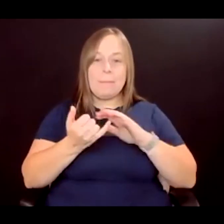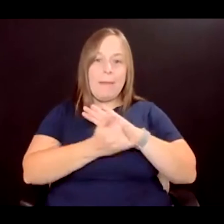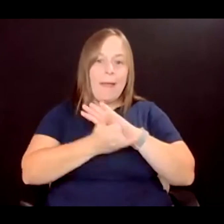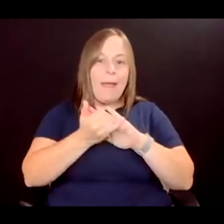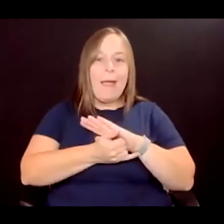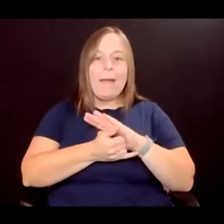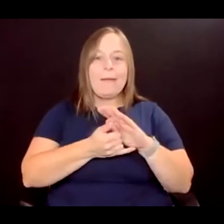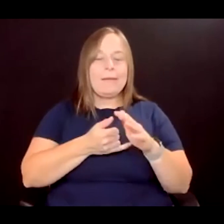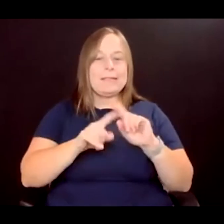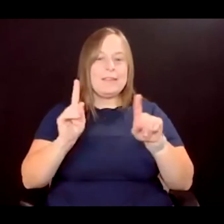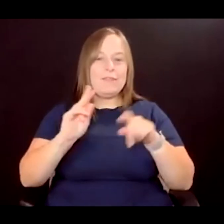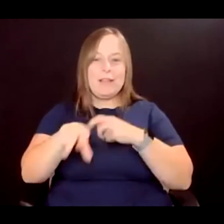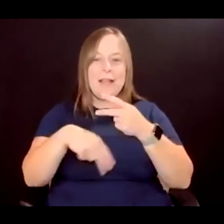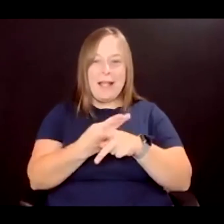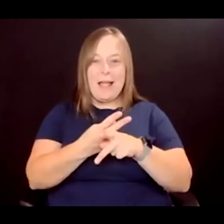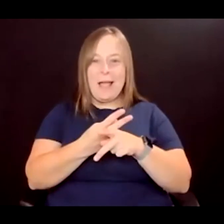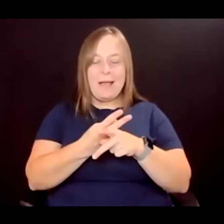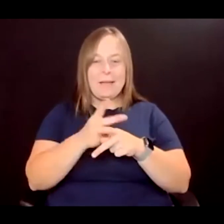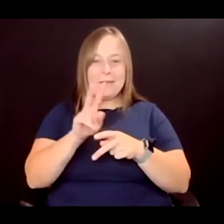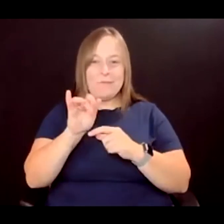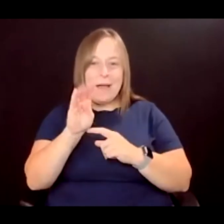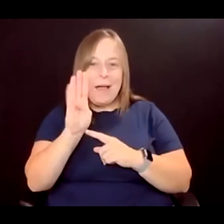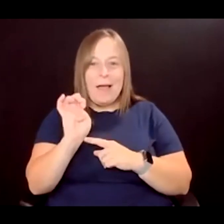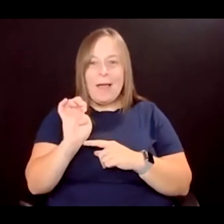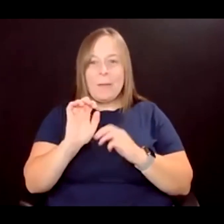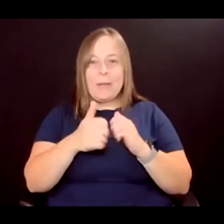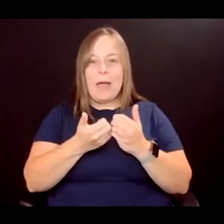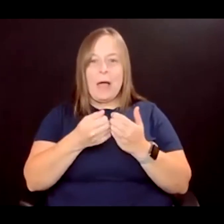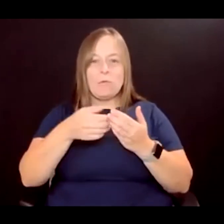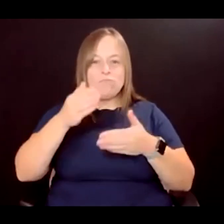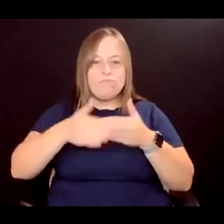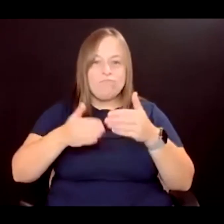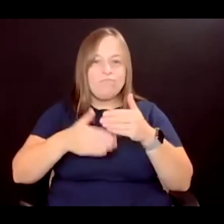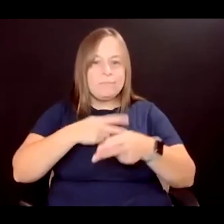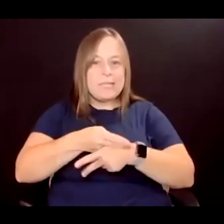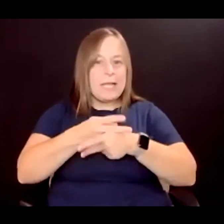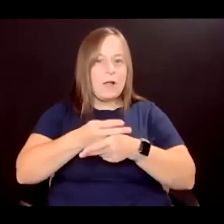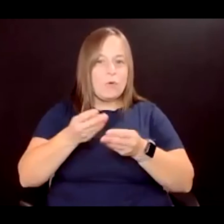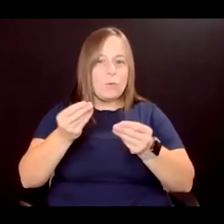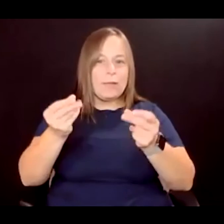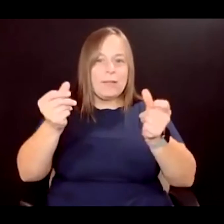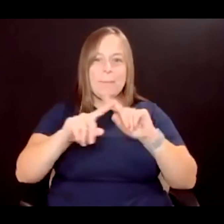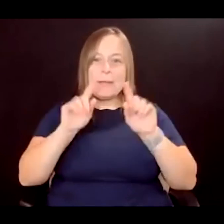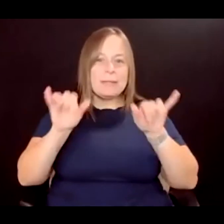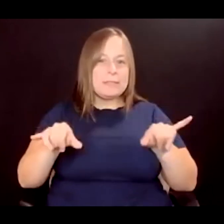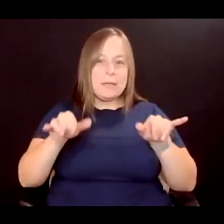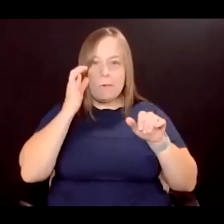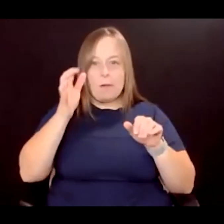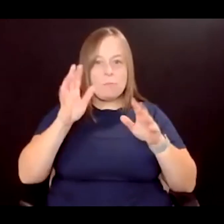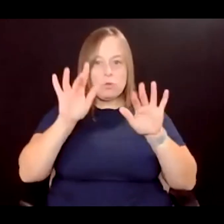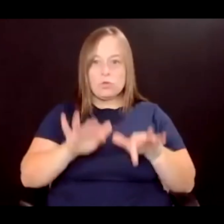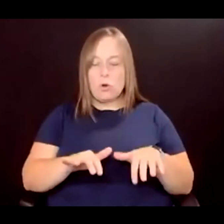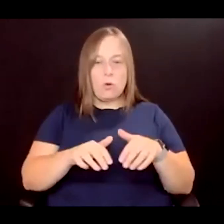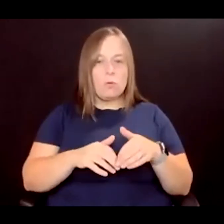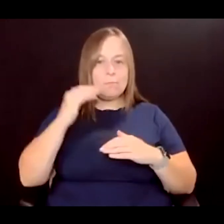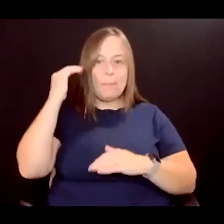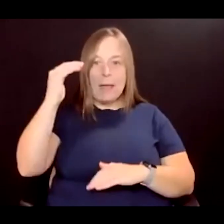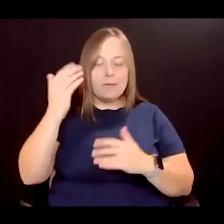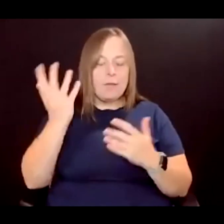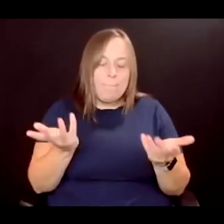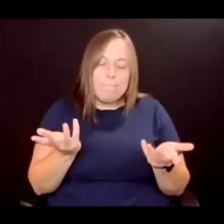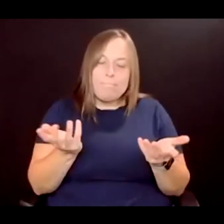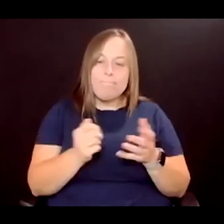and then there doesn't seem to be any punishment for the responsible individual that's not clearing the snow.